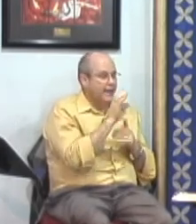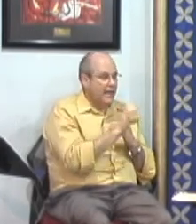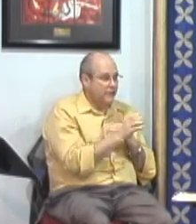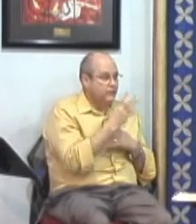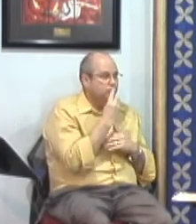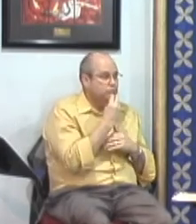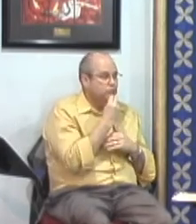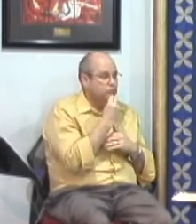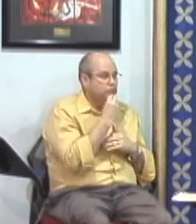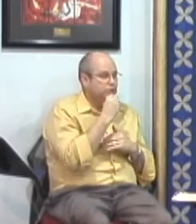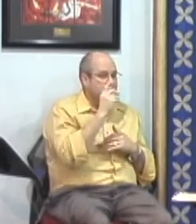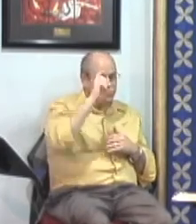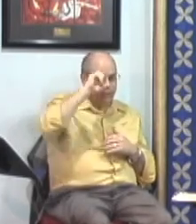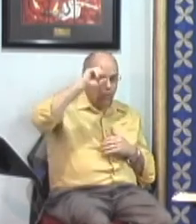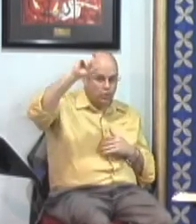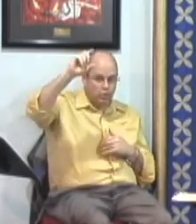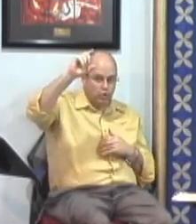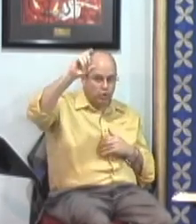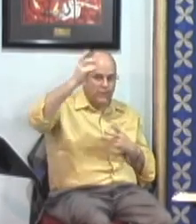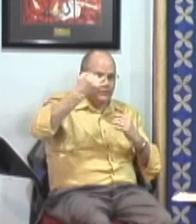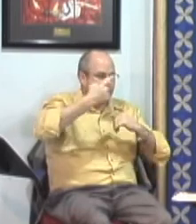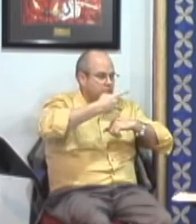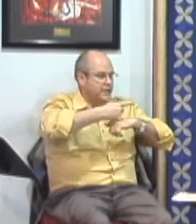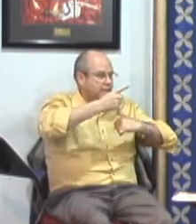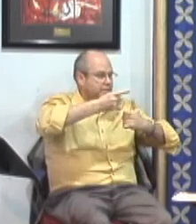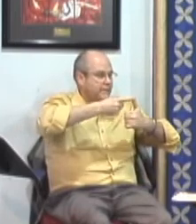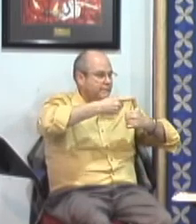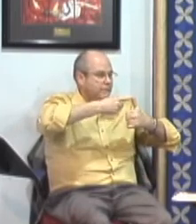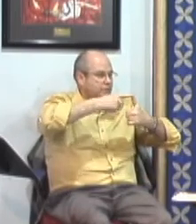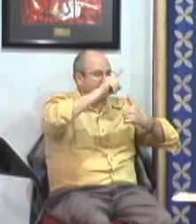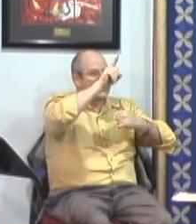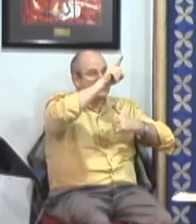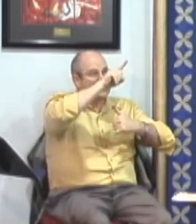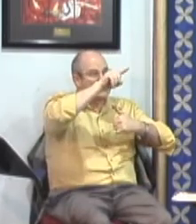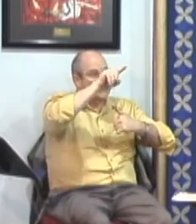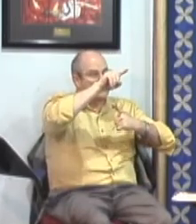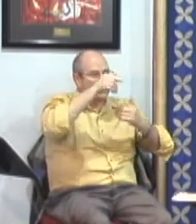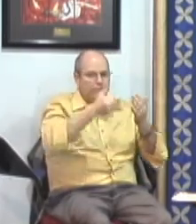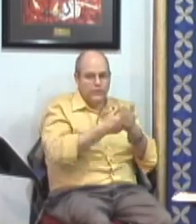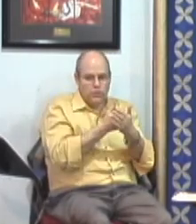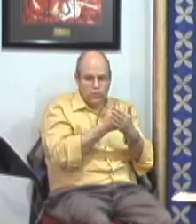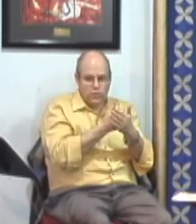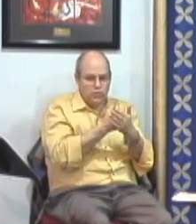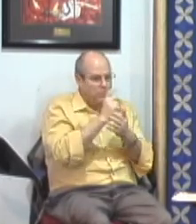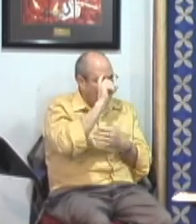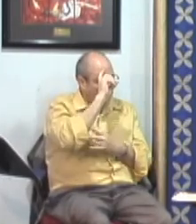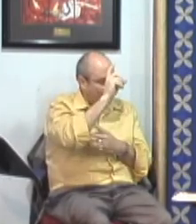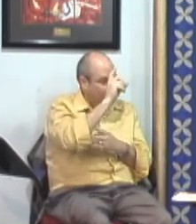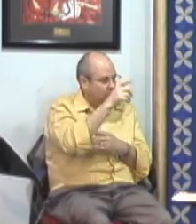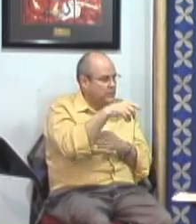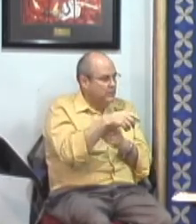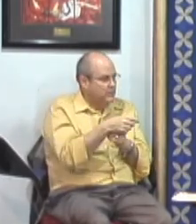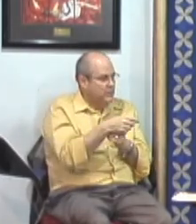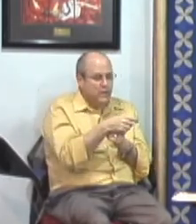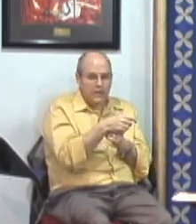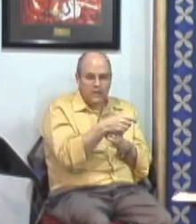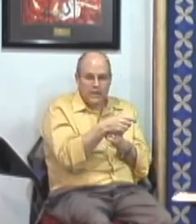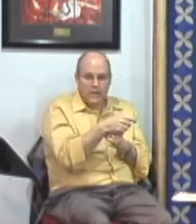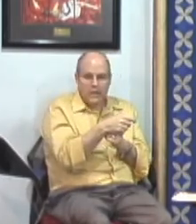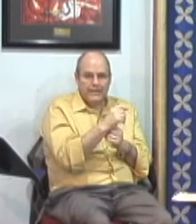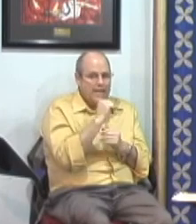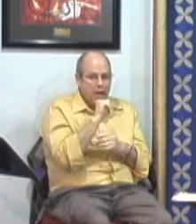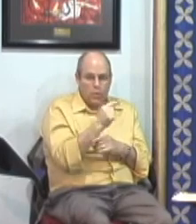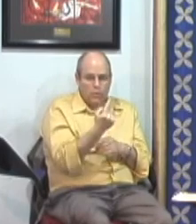is lunar. So today is the day when the first sliver of the new moon appears. And not only